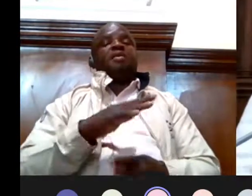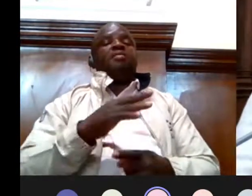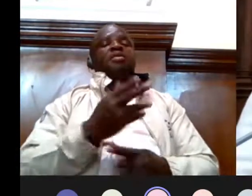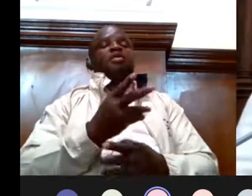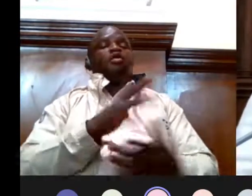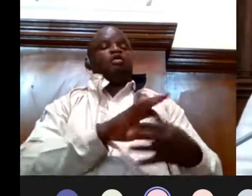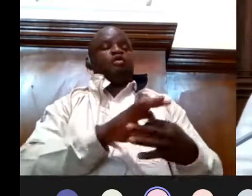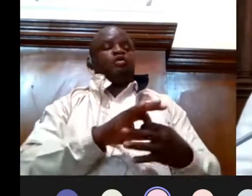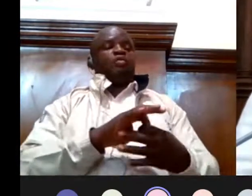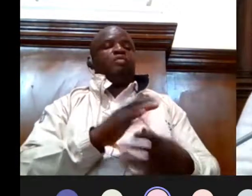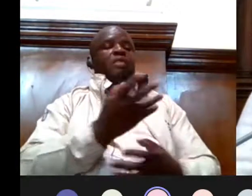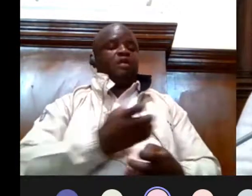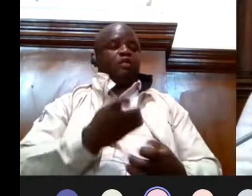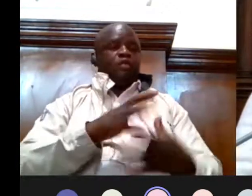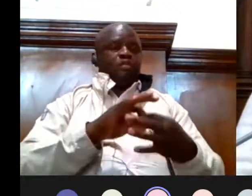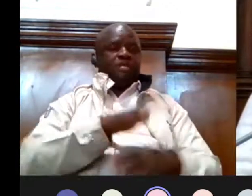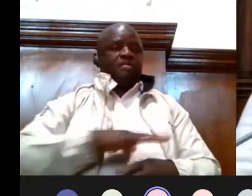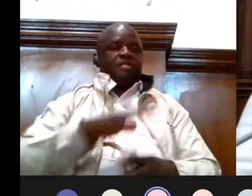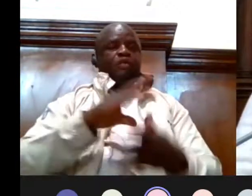While being